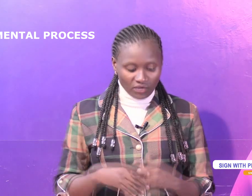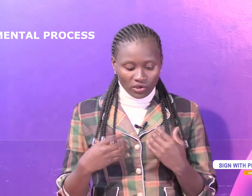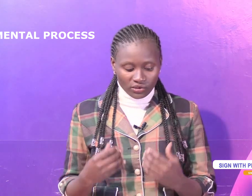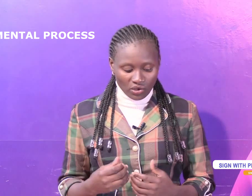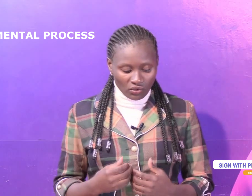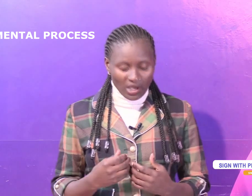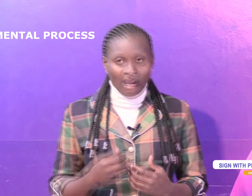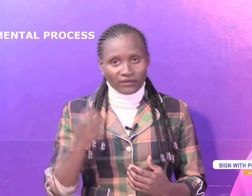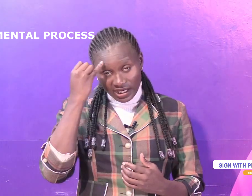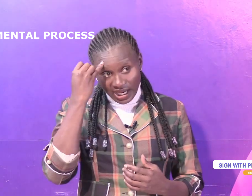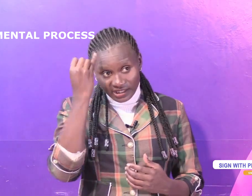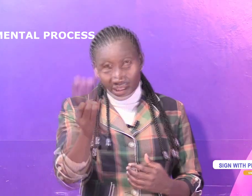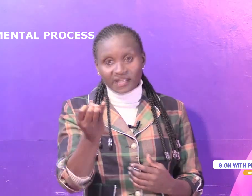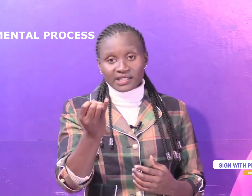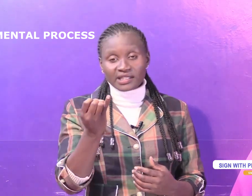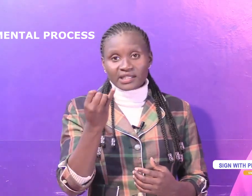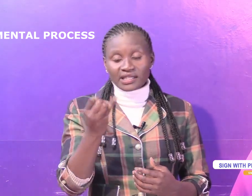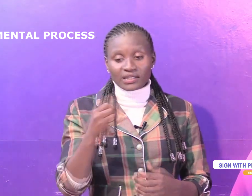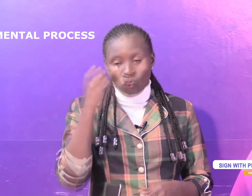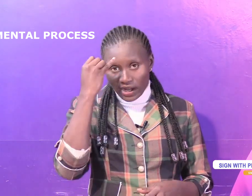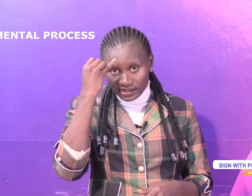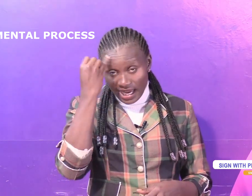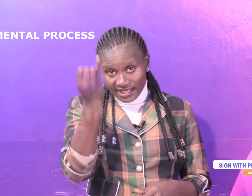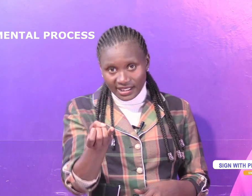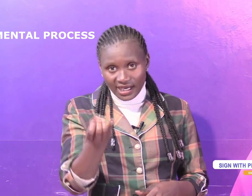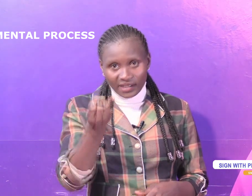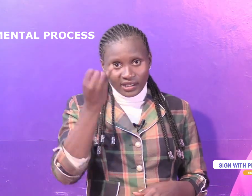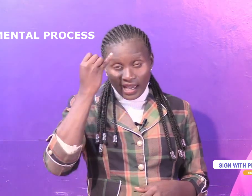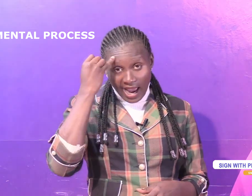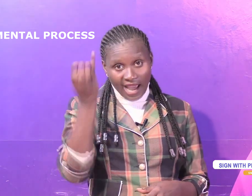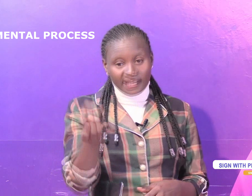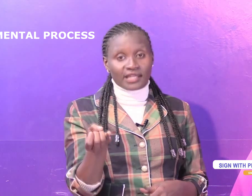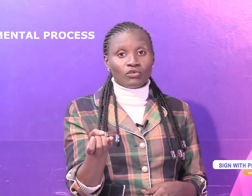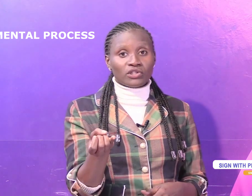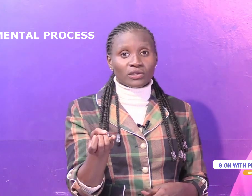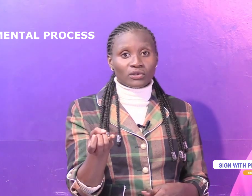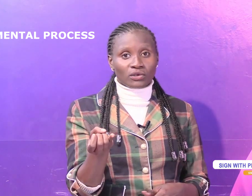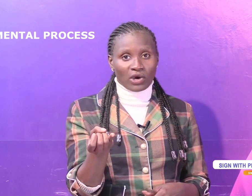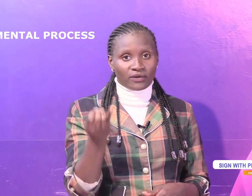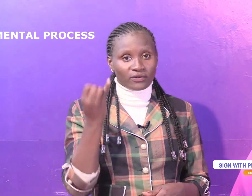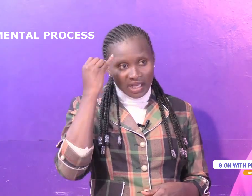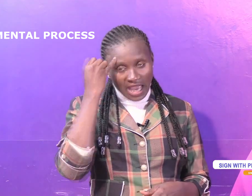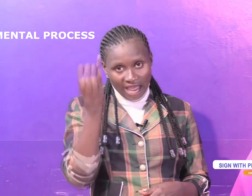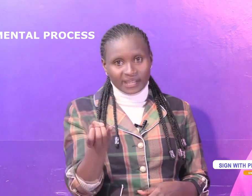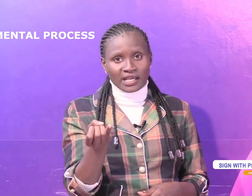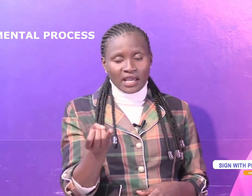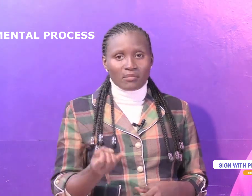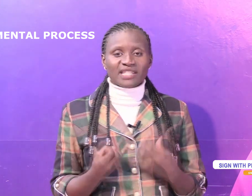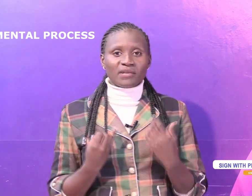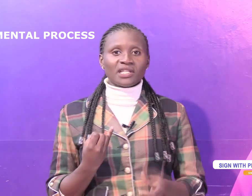also we have an idea. It is just once idea which You have idea. But